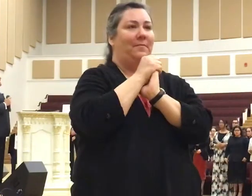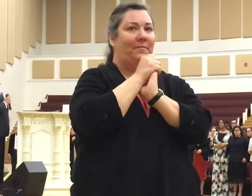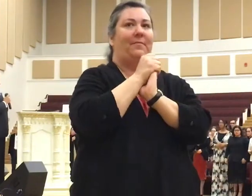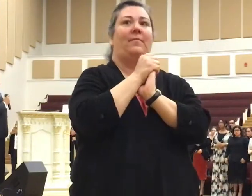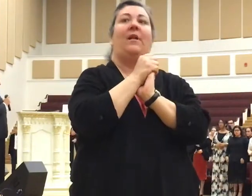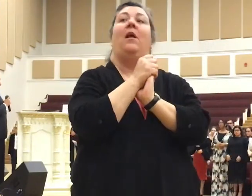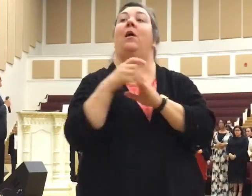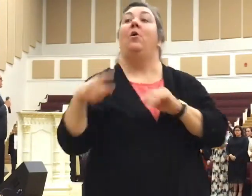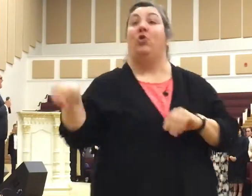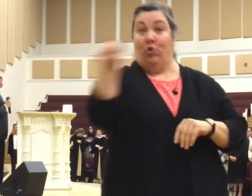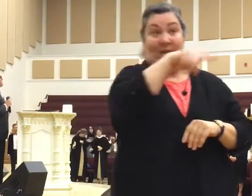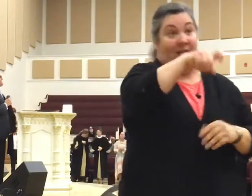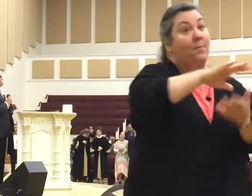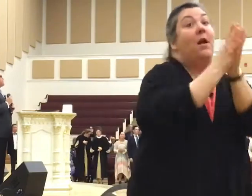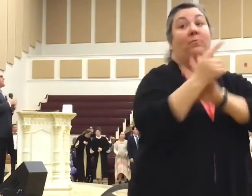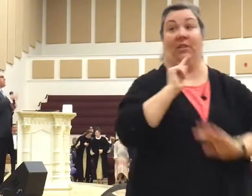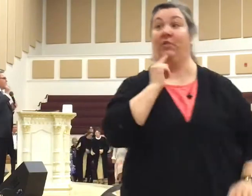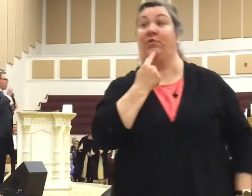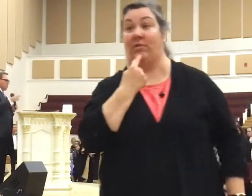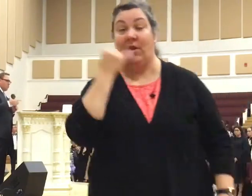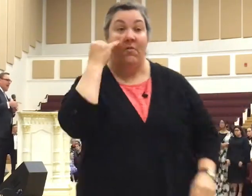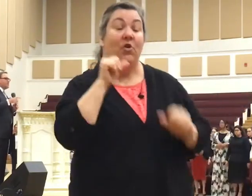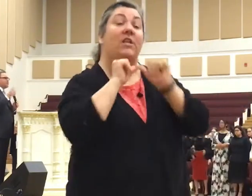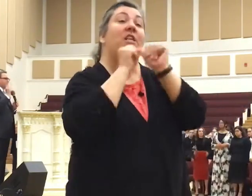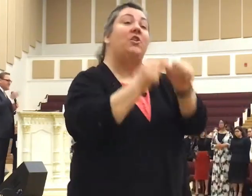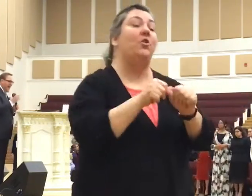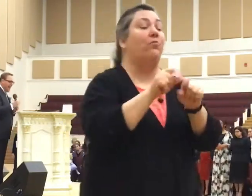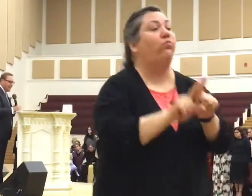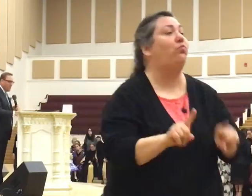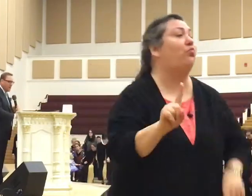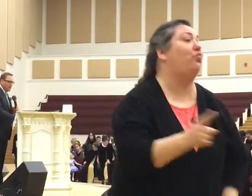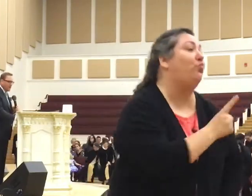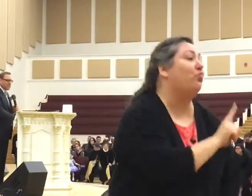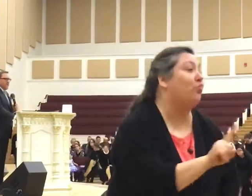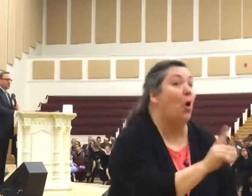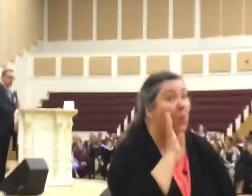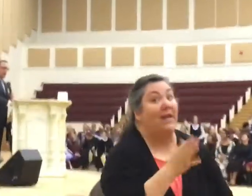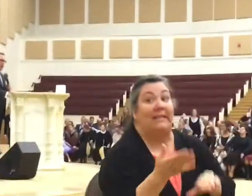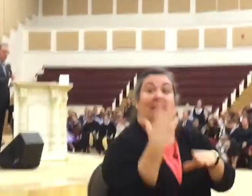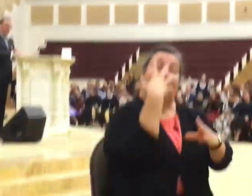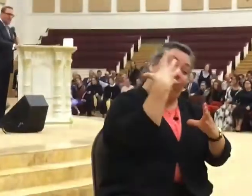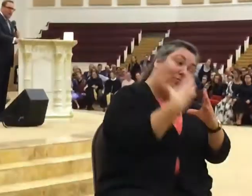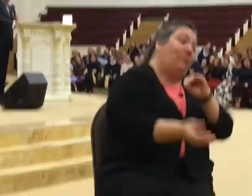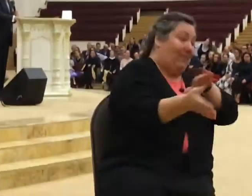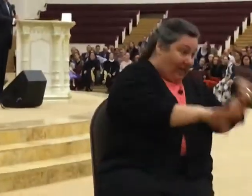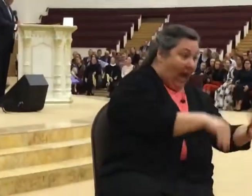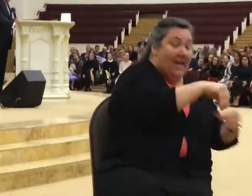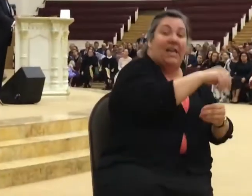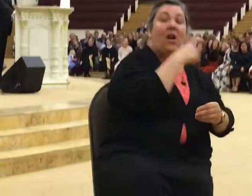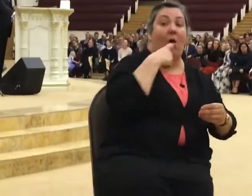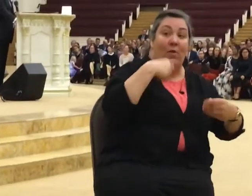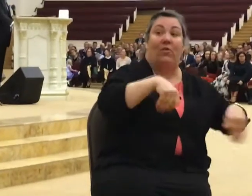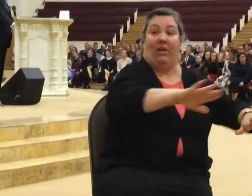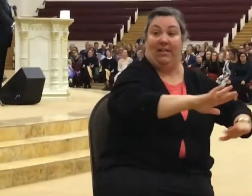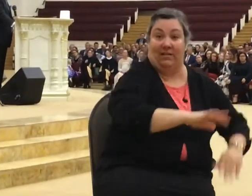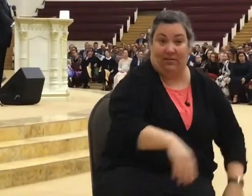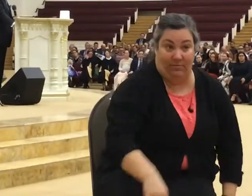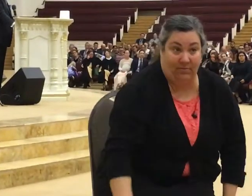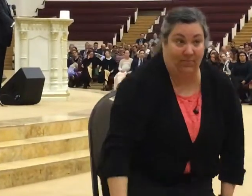And you better get serious about it, because if you keep wandering around, you're going to die in that wilderness short of what God promised.